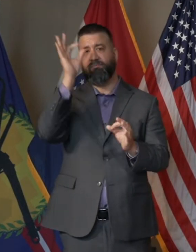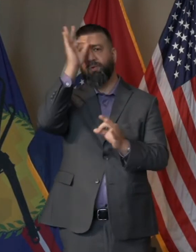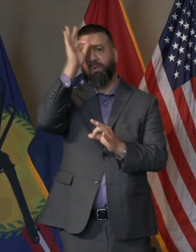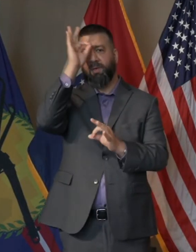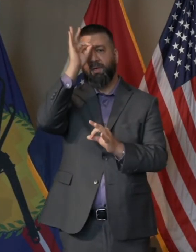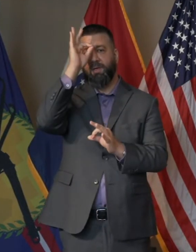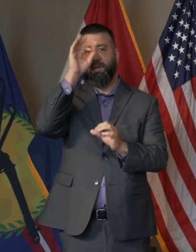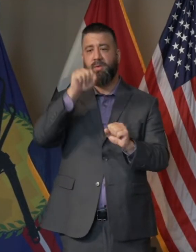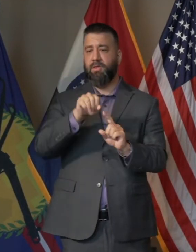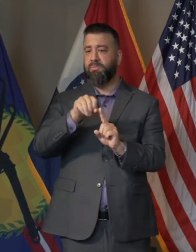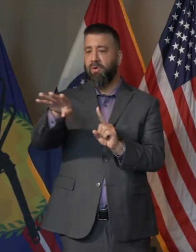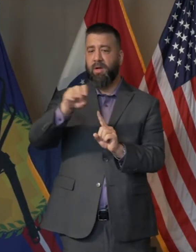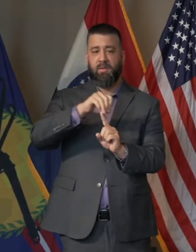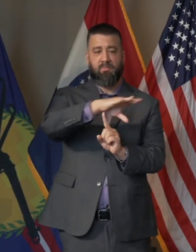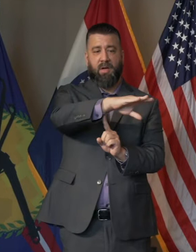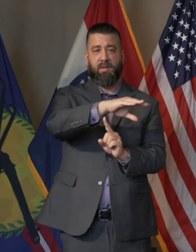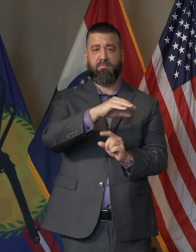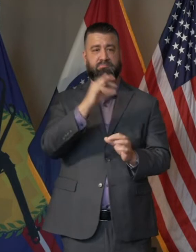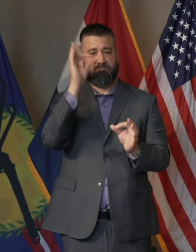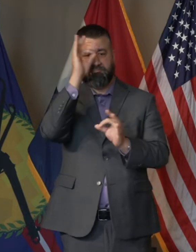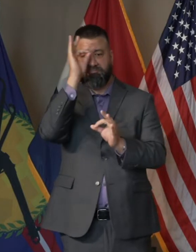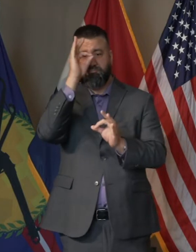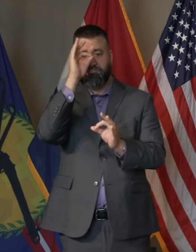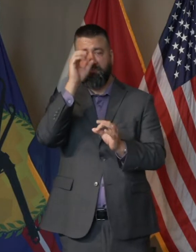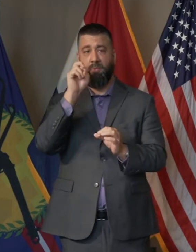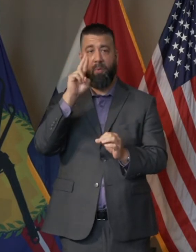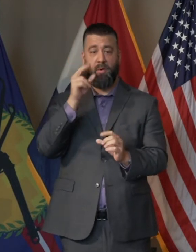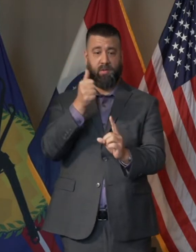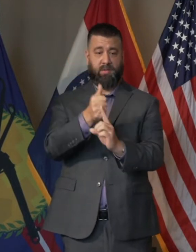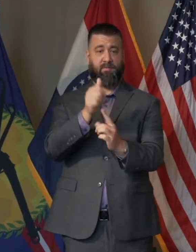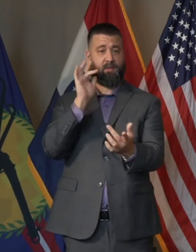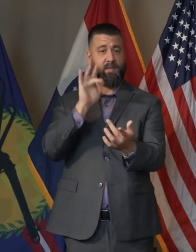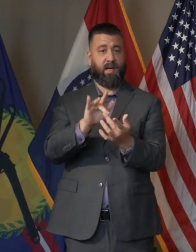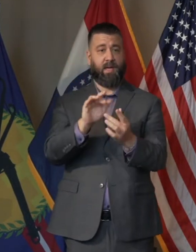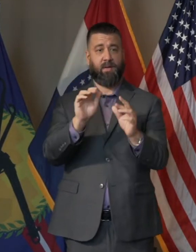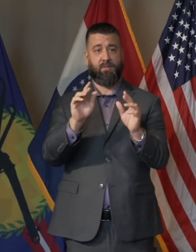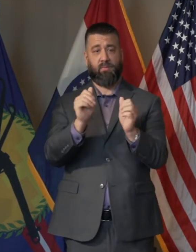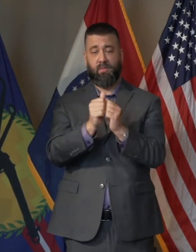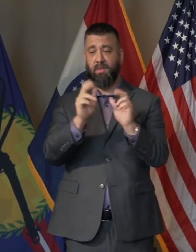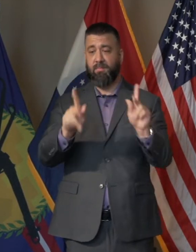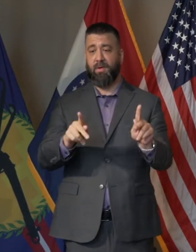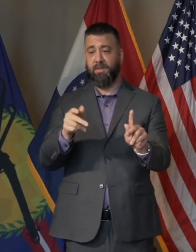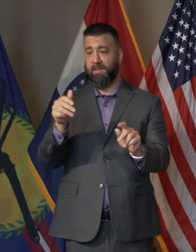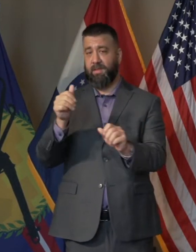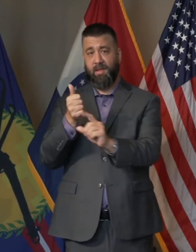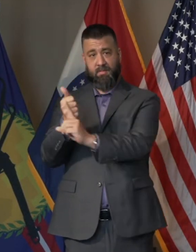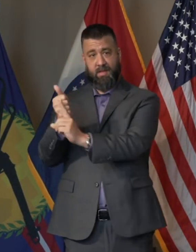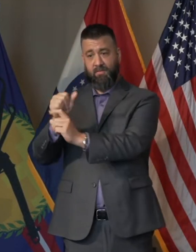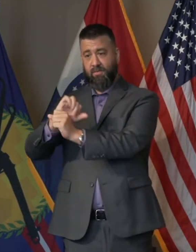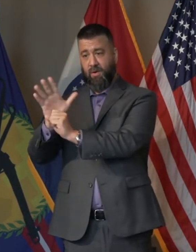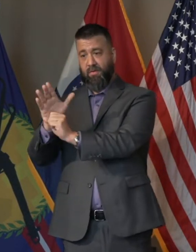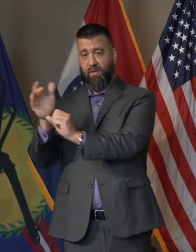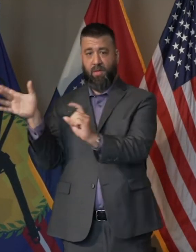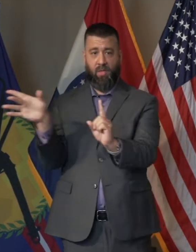others unknowingly, or you could become in contact with someone who's asymptomatic, and then you could pick up the virus as